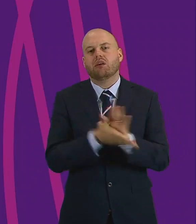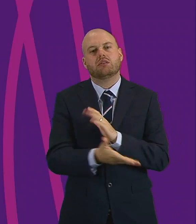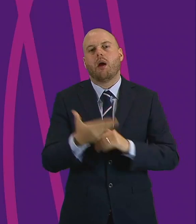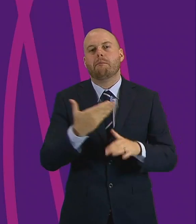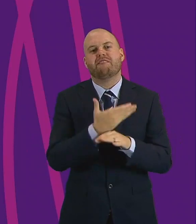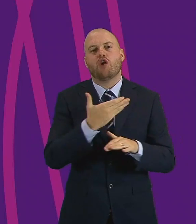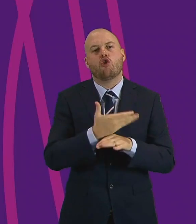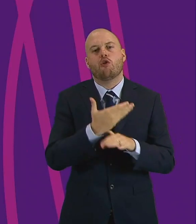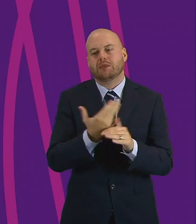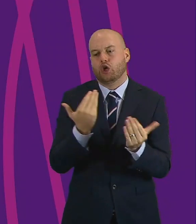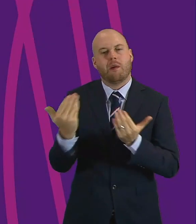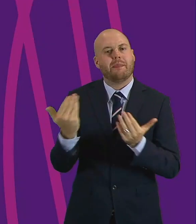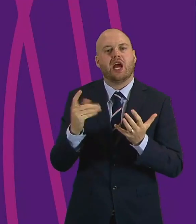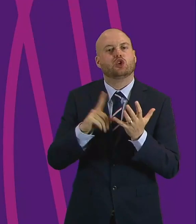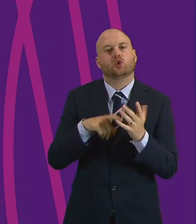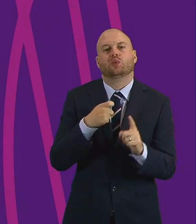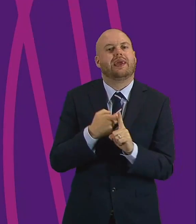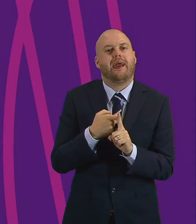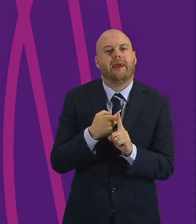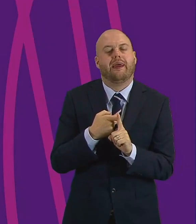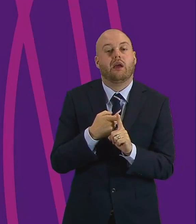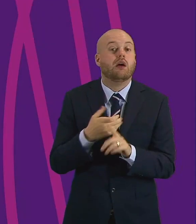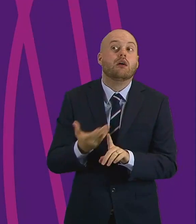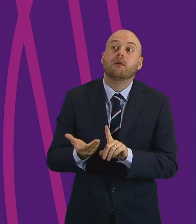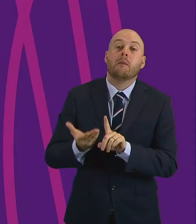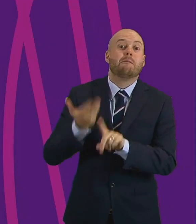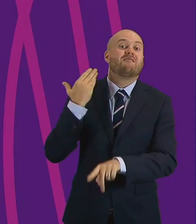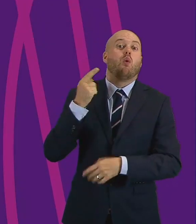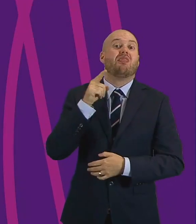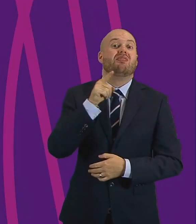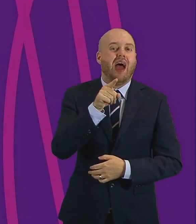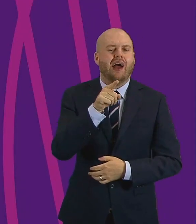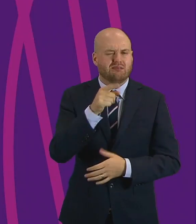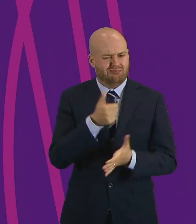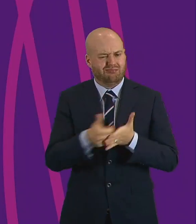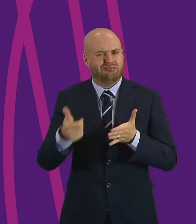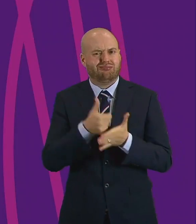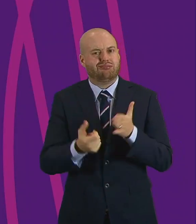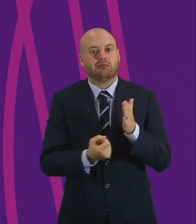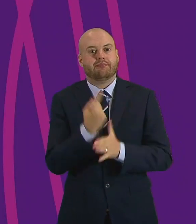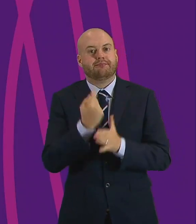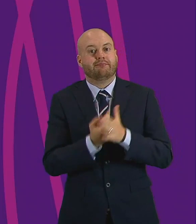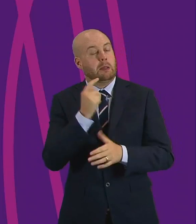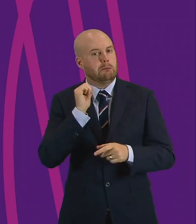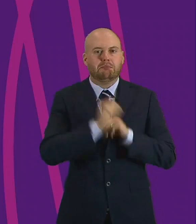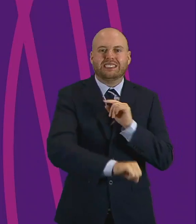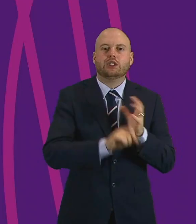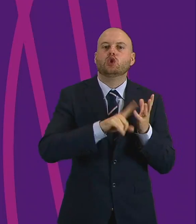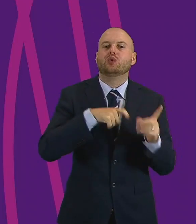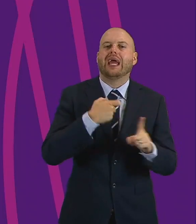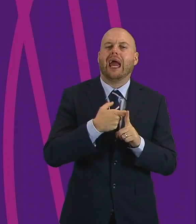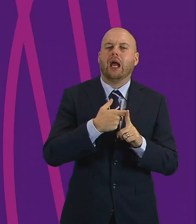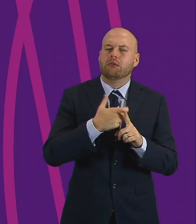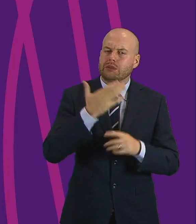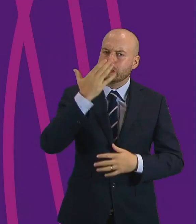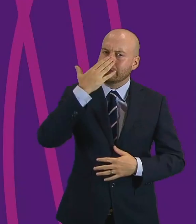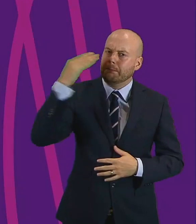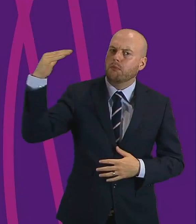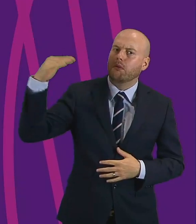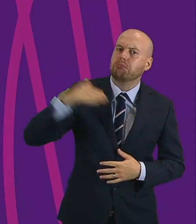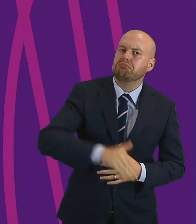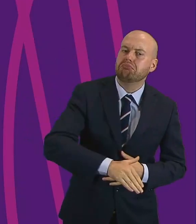UK. And in the decades before that, it had consistently outperformed that of the UK. His words, not